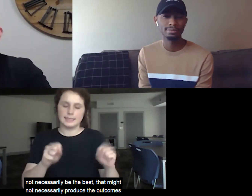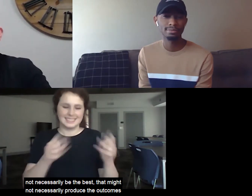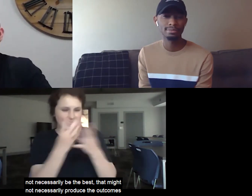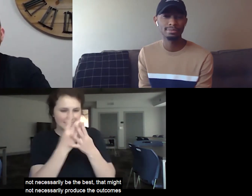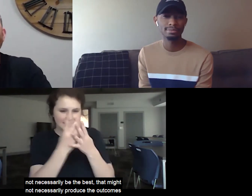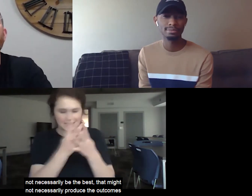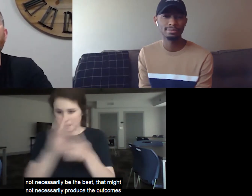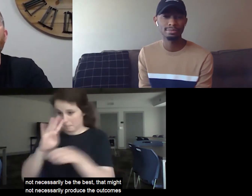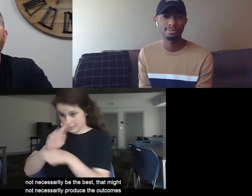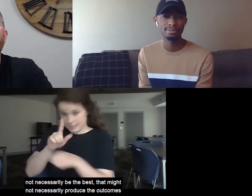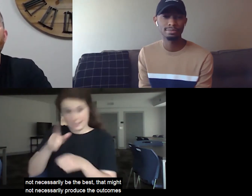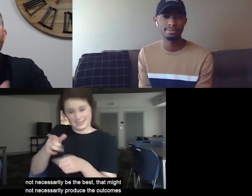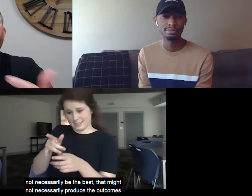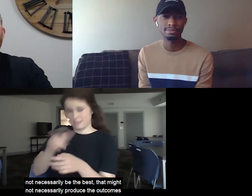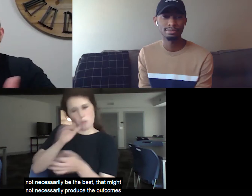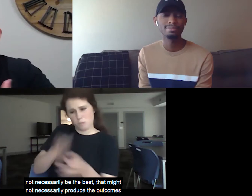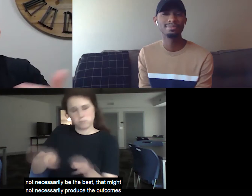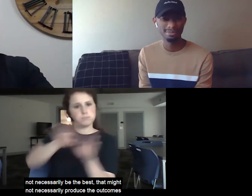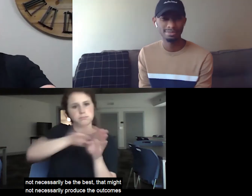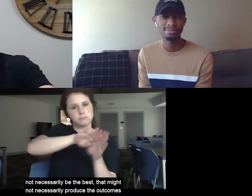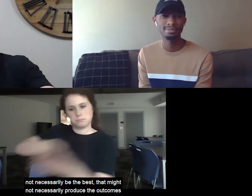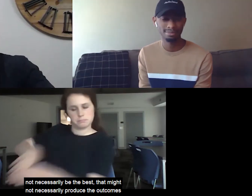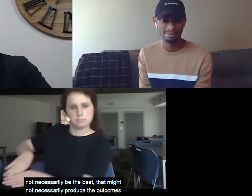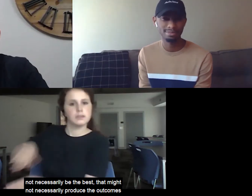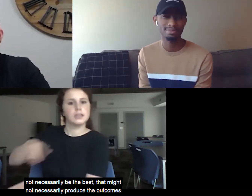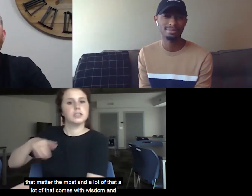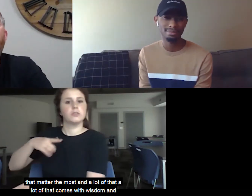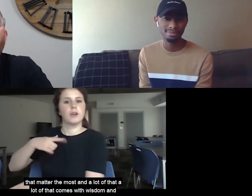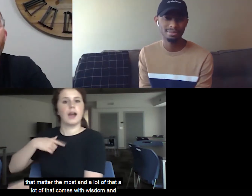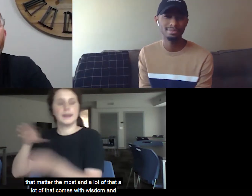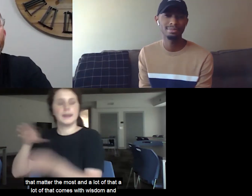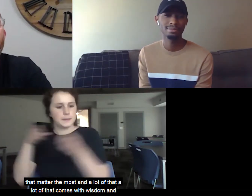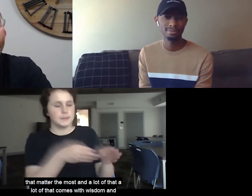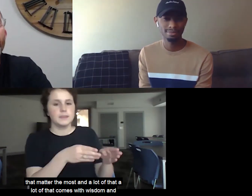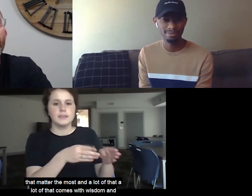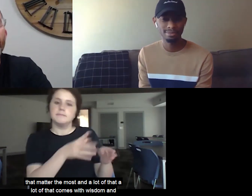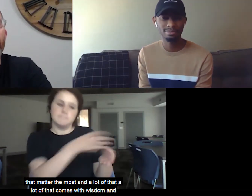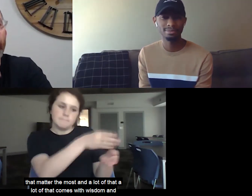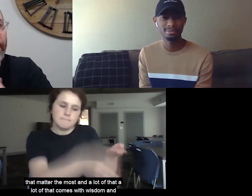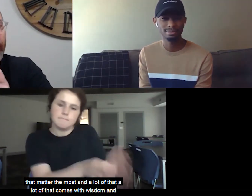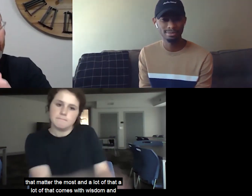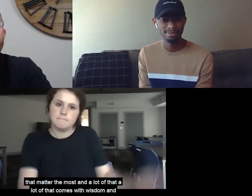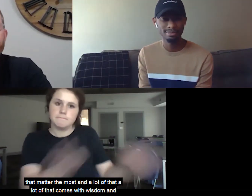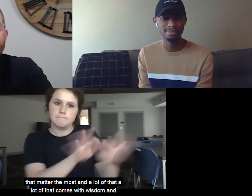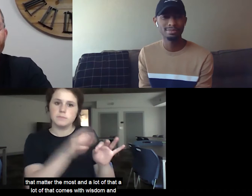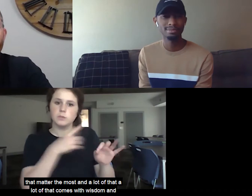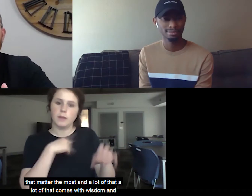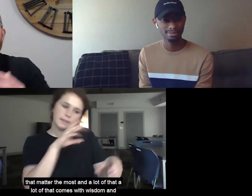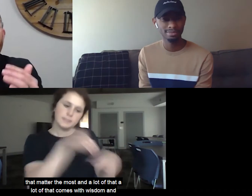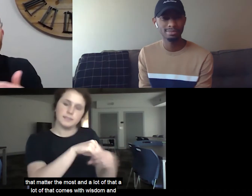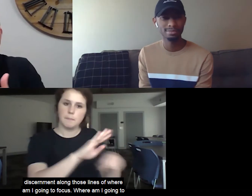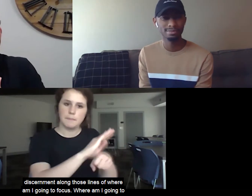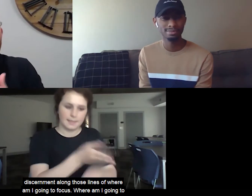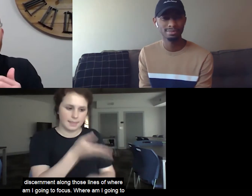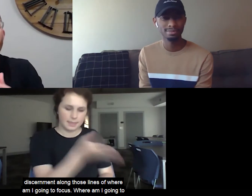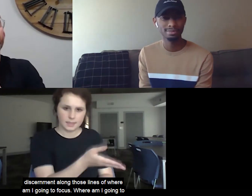not necessarily be the best, that might not necessarily produce the outcomes that matter the most. And a lot of that